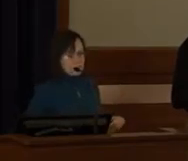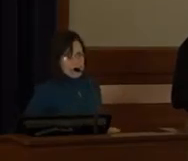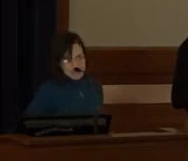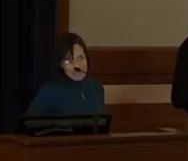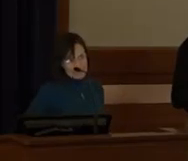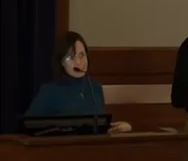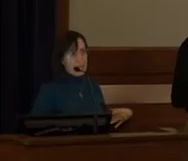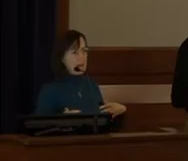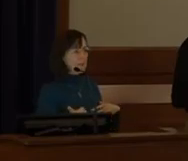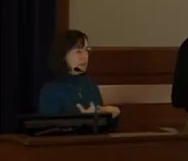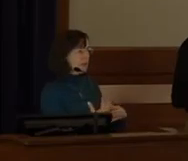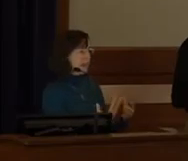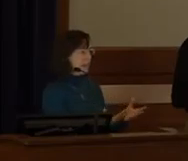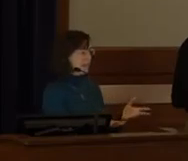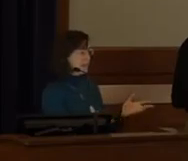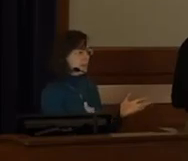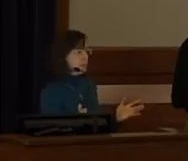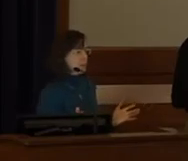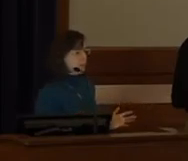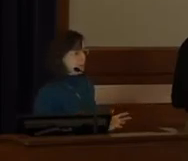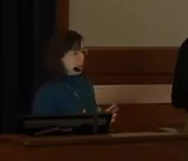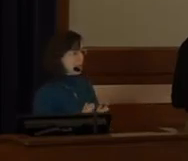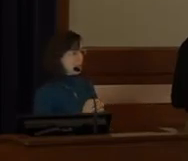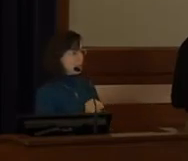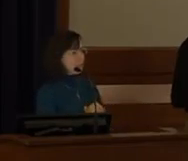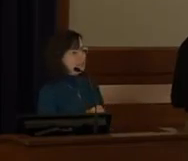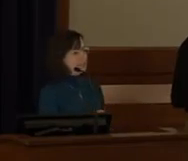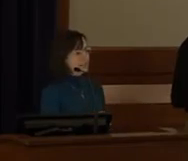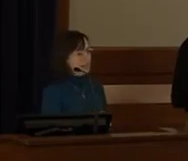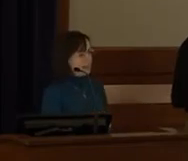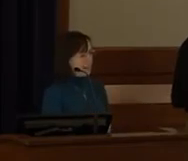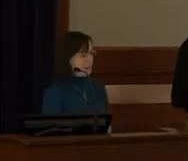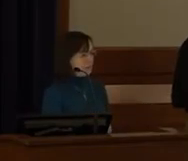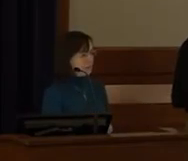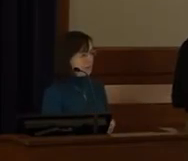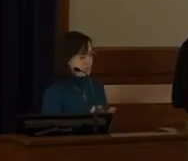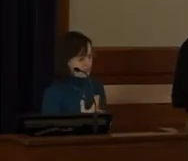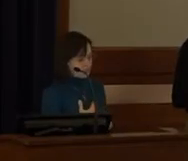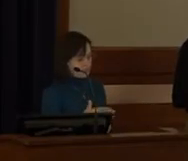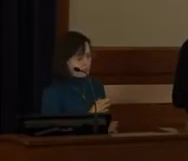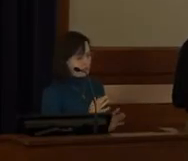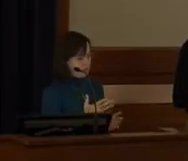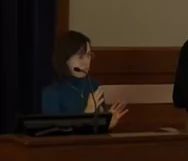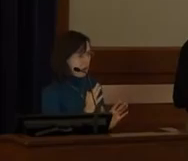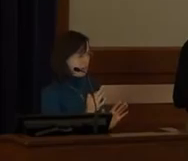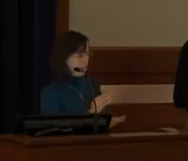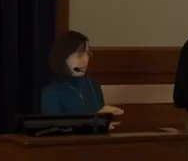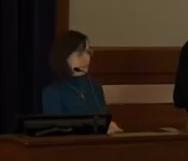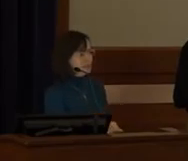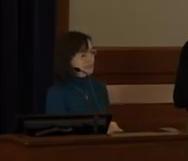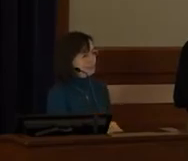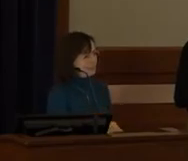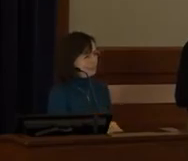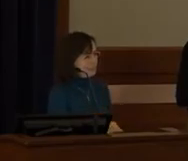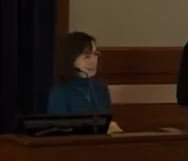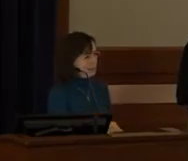Doesn't matter what if they have a handicap or if they have different modes of communication, they're still embodying